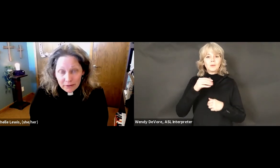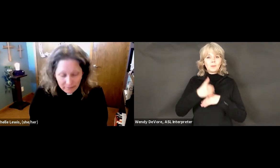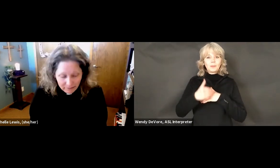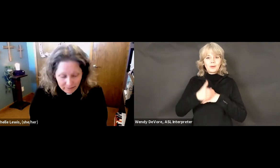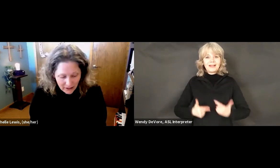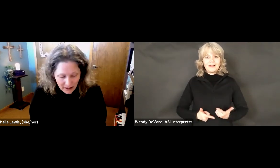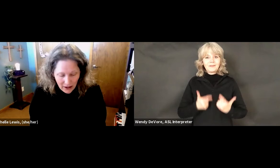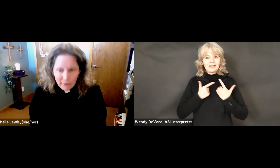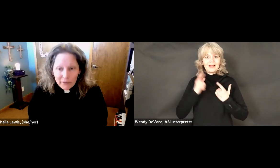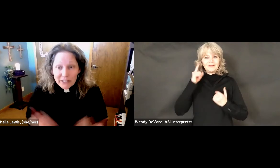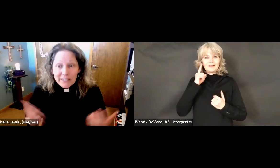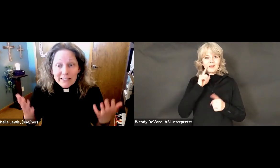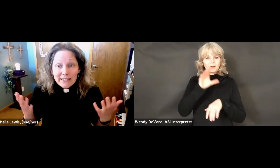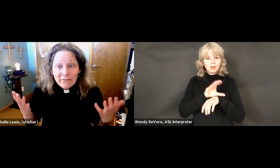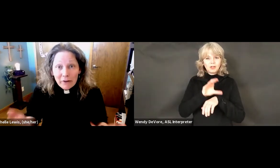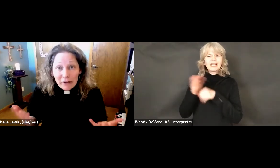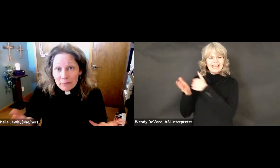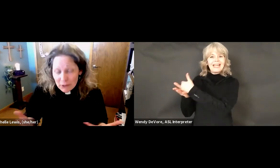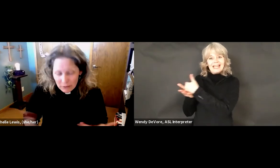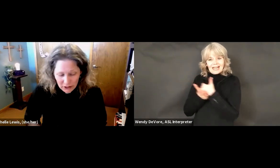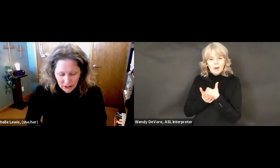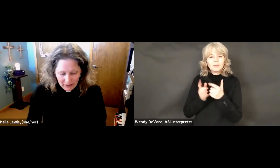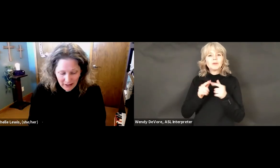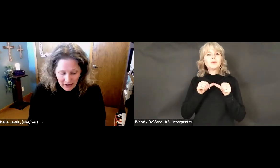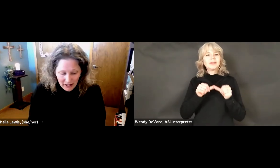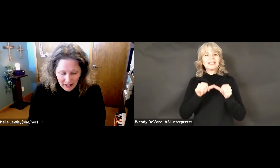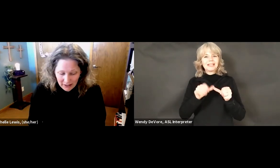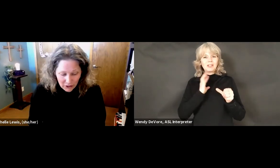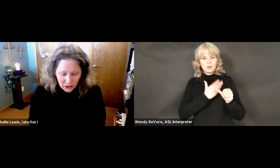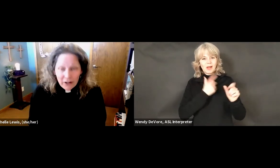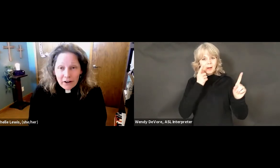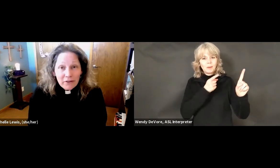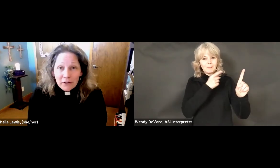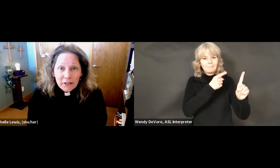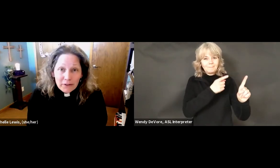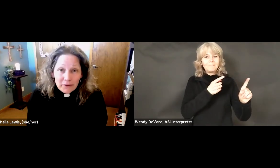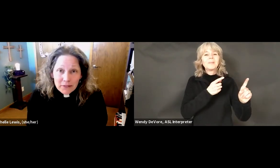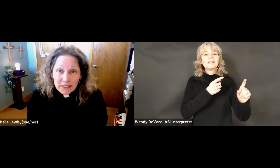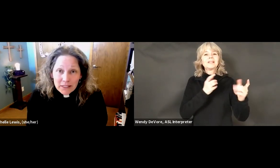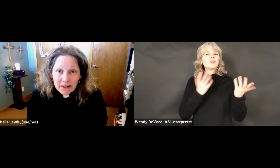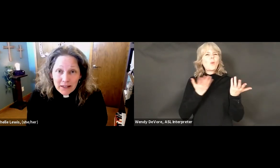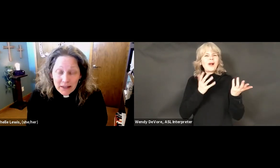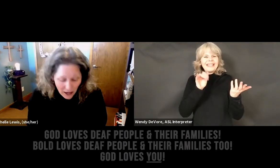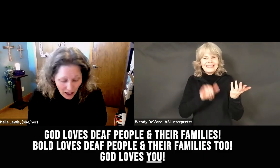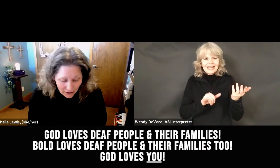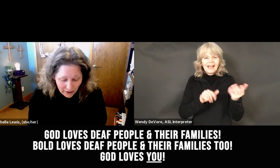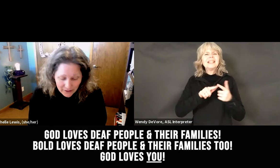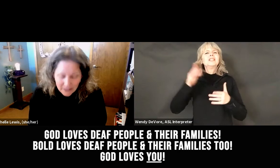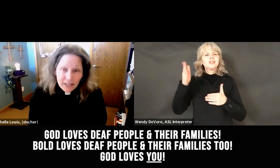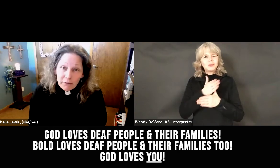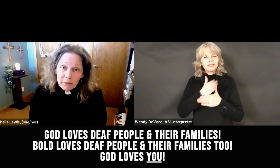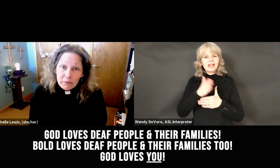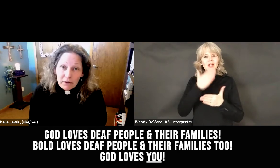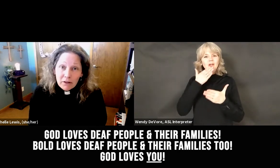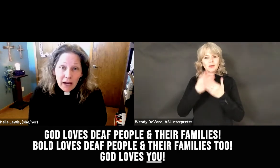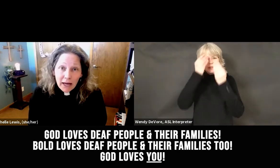mission, which it's a very special mission, to share the good news that God loves